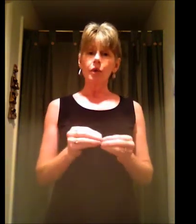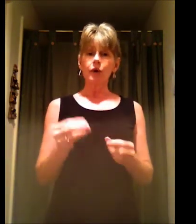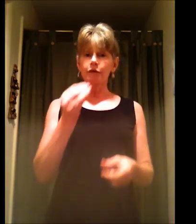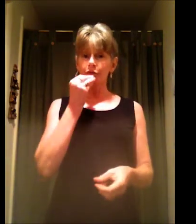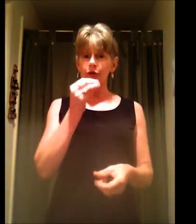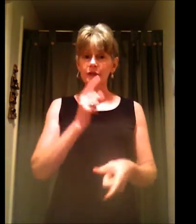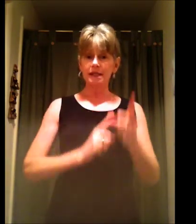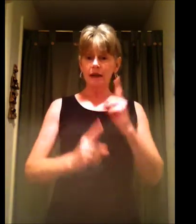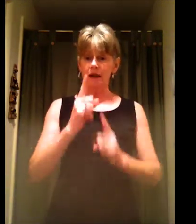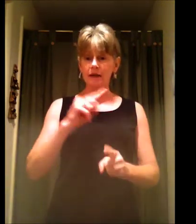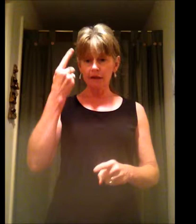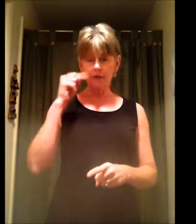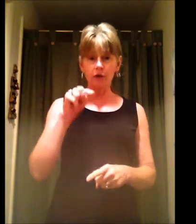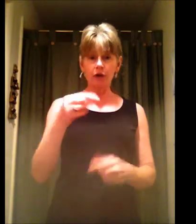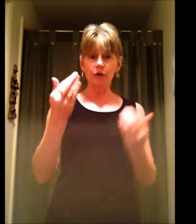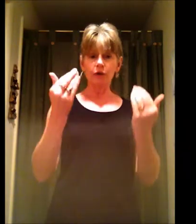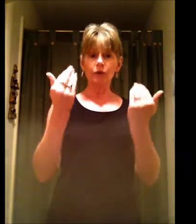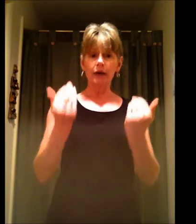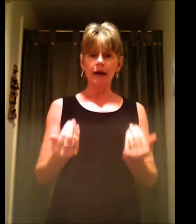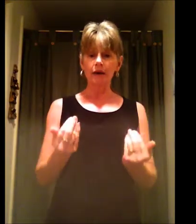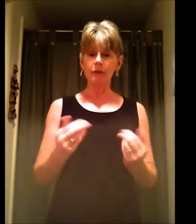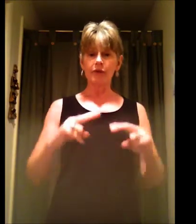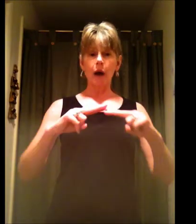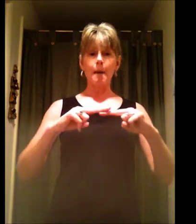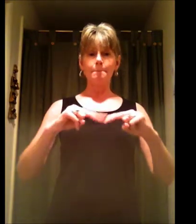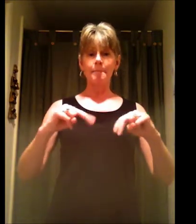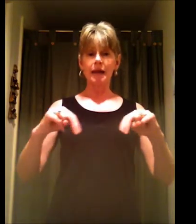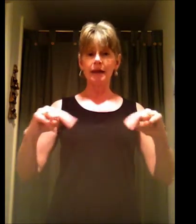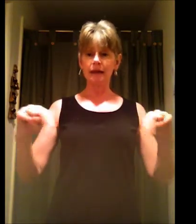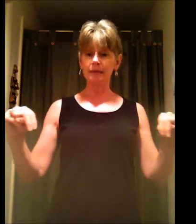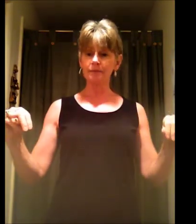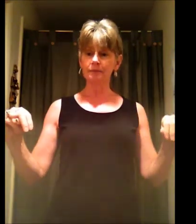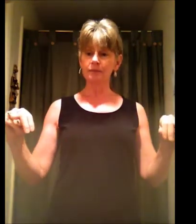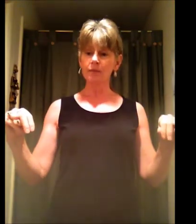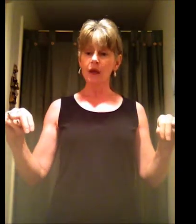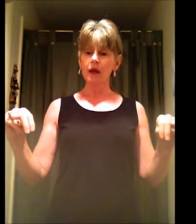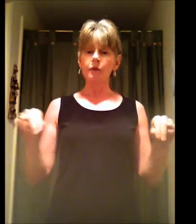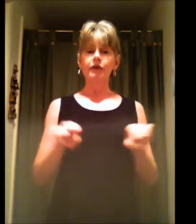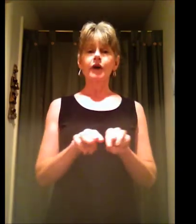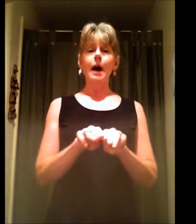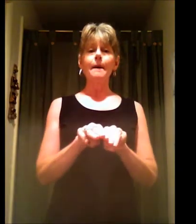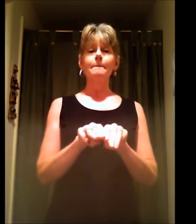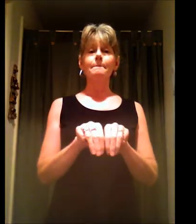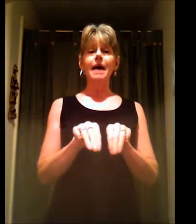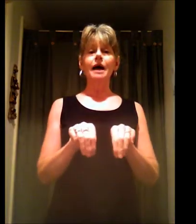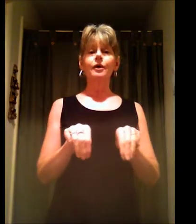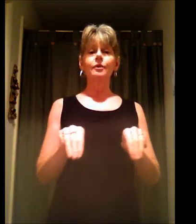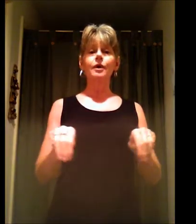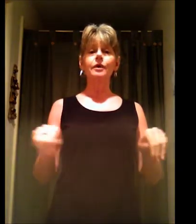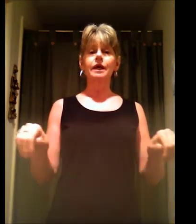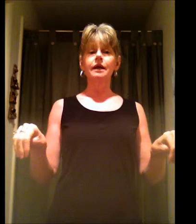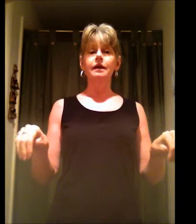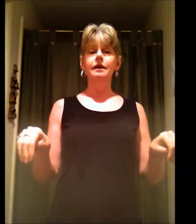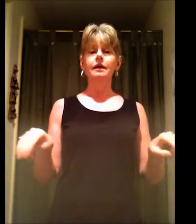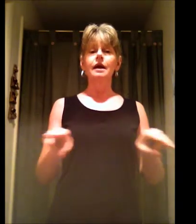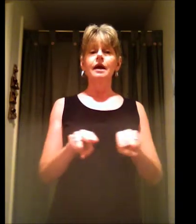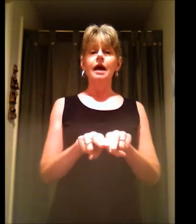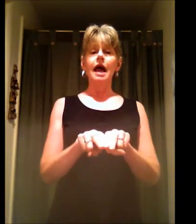More food signs for you now. We've got bacon, we've got macaroni,